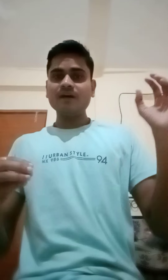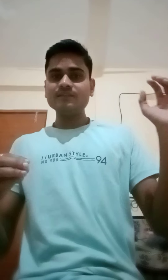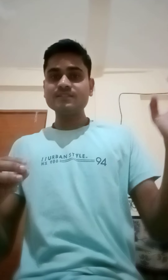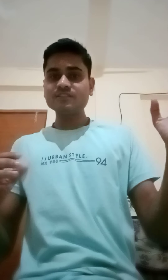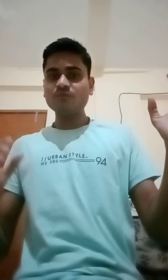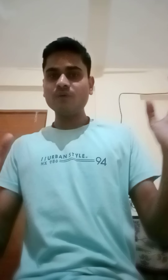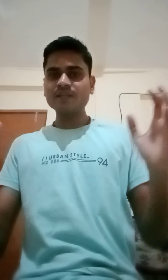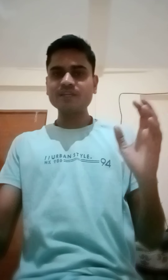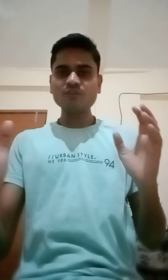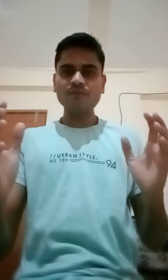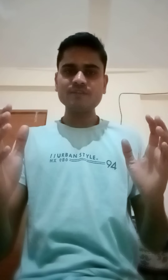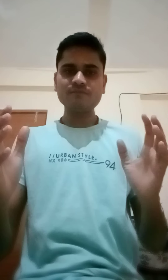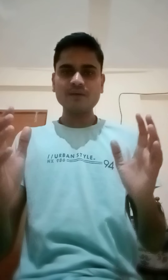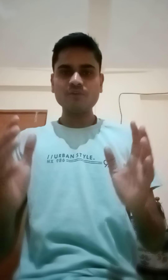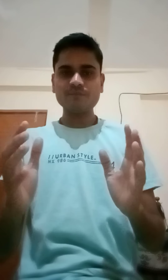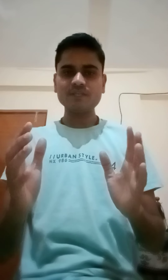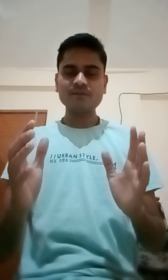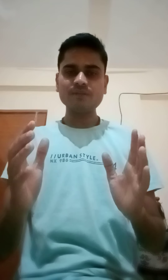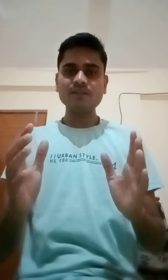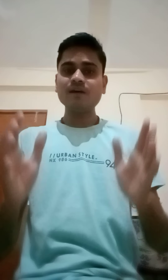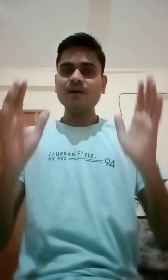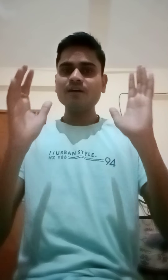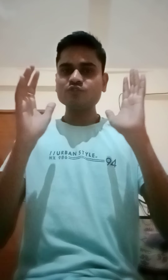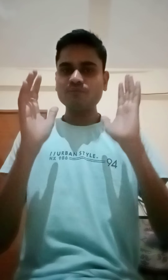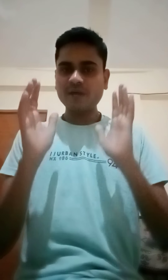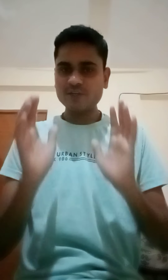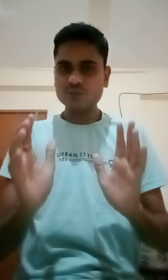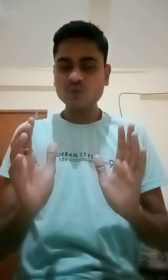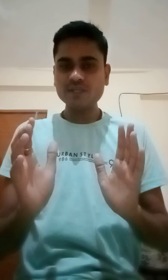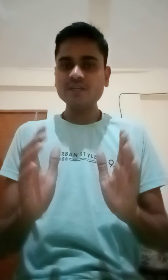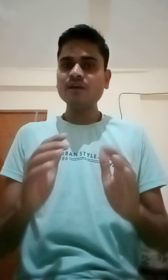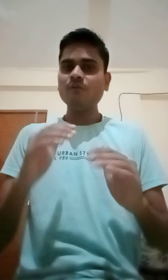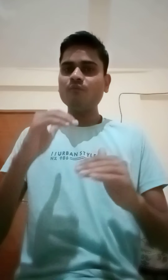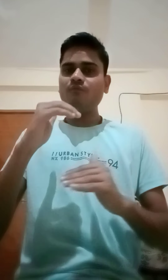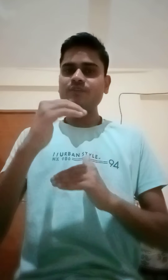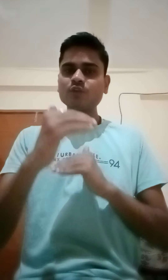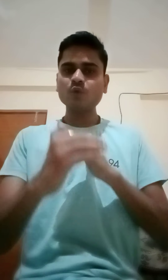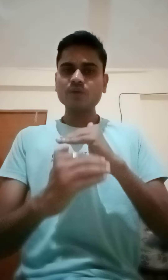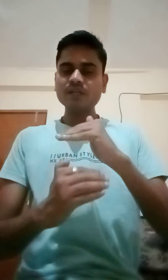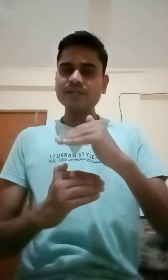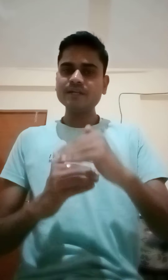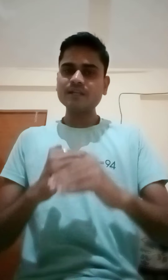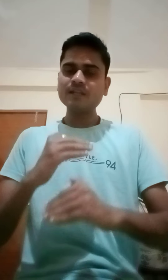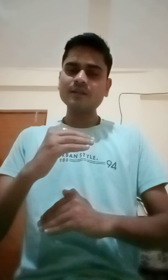This is the working of the fiber optic cable. So actually the